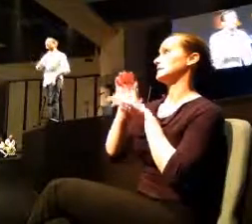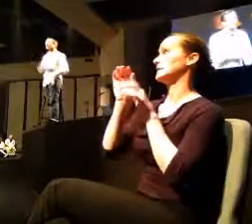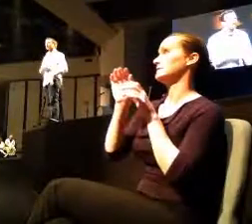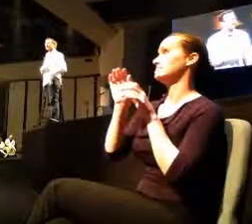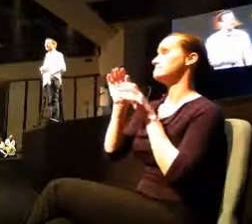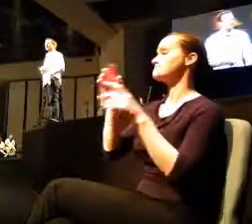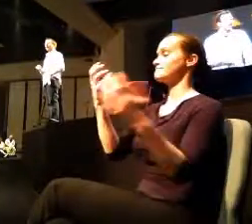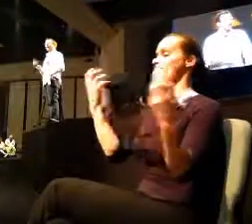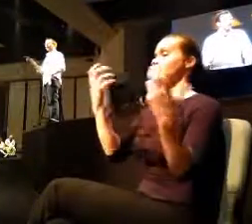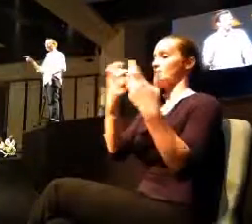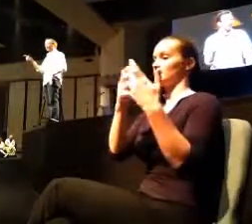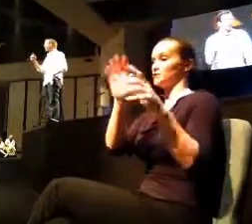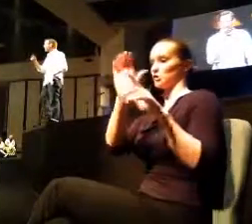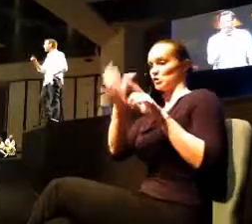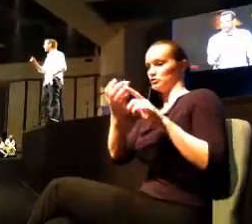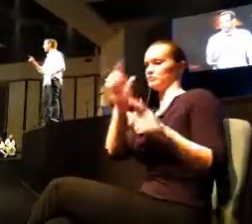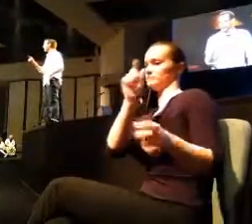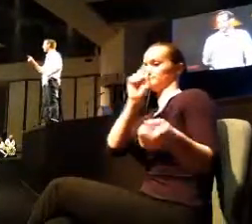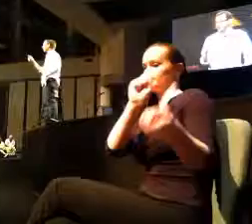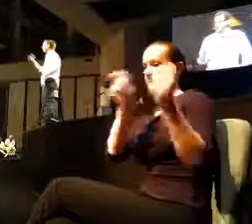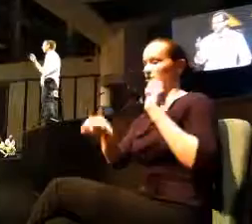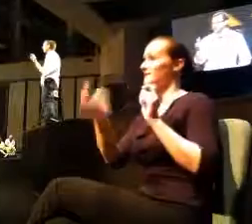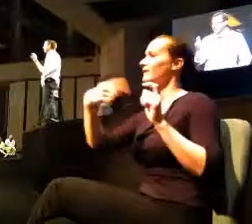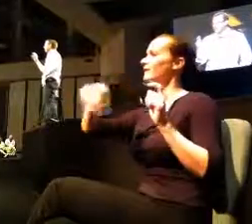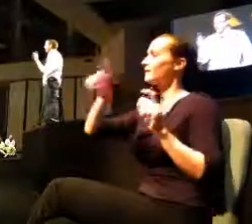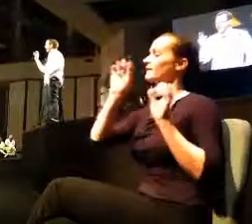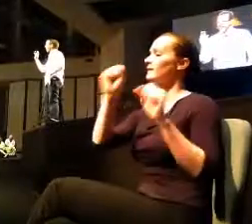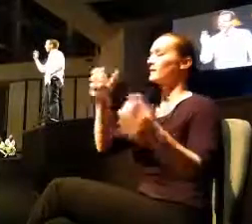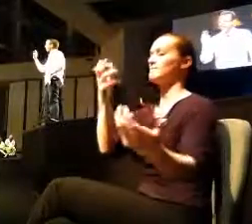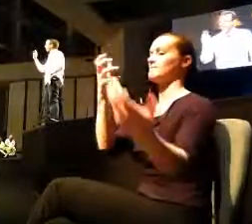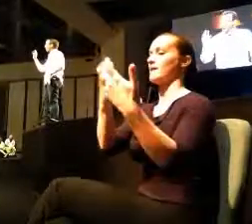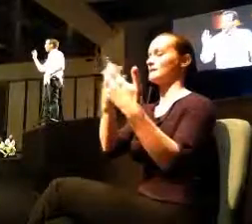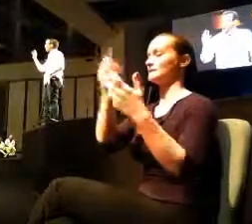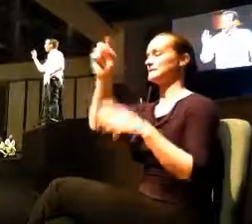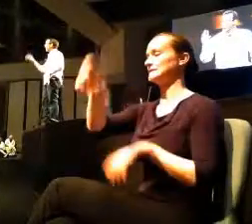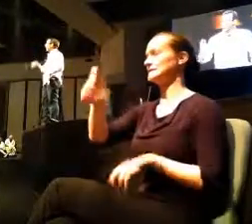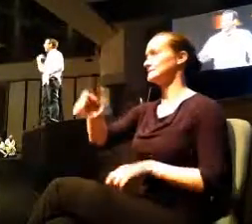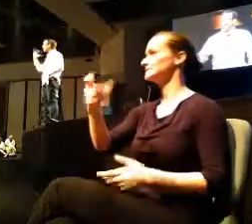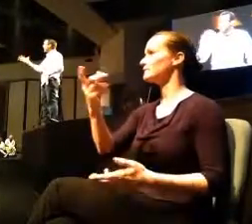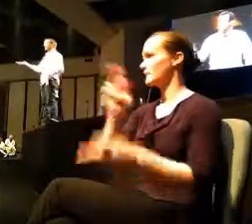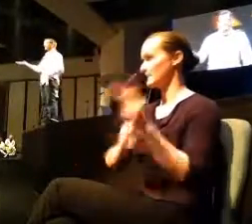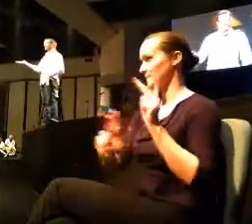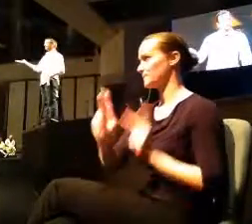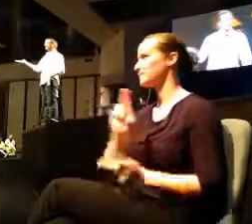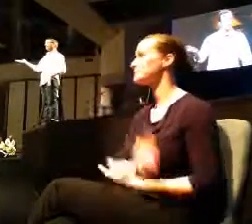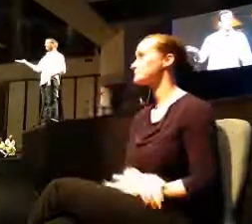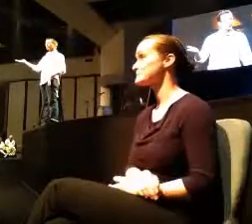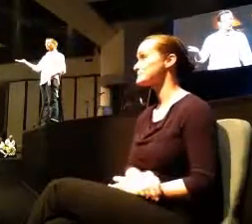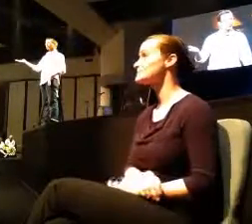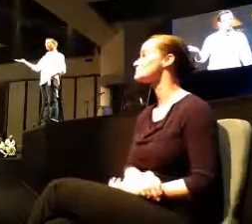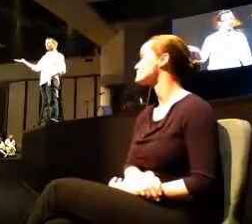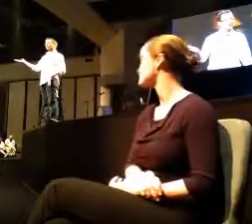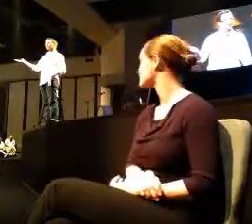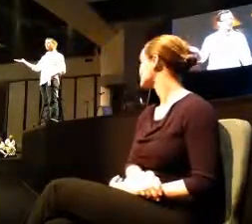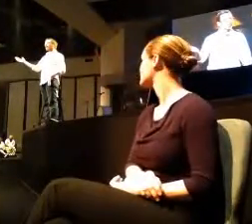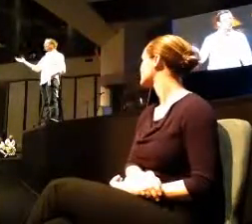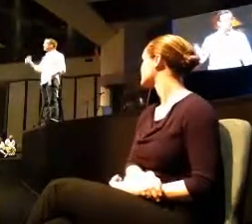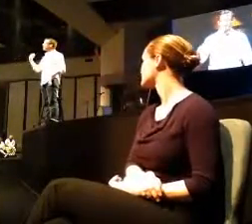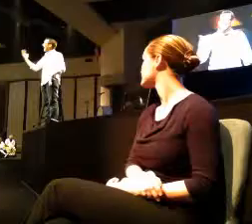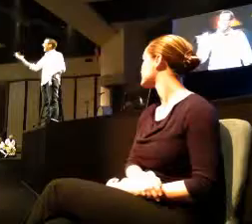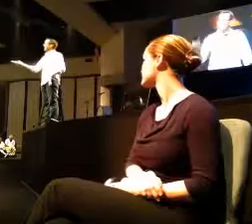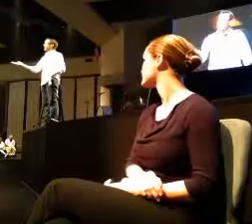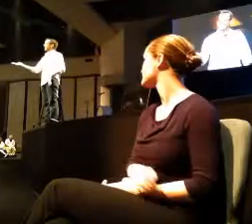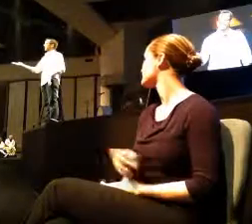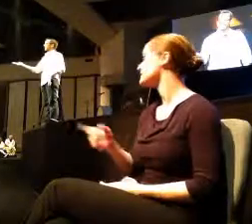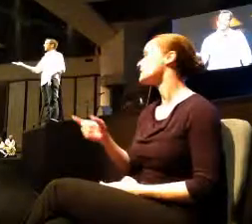this world needs. And you know, a week or so ago, I told you we have the answer for what the world is longing for.